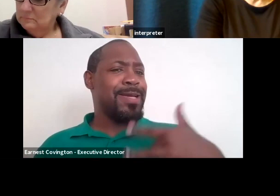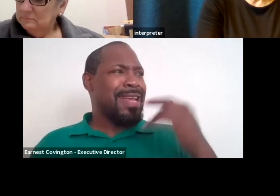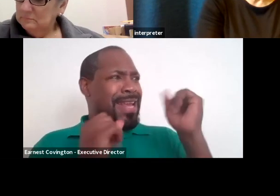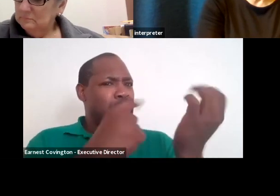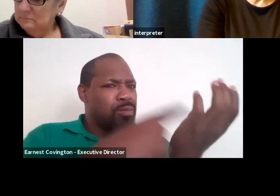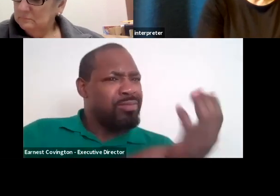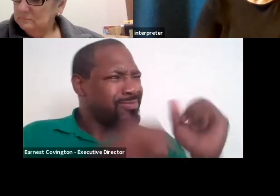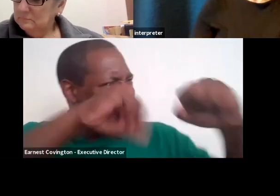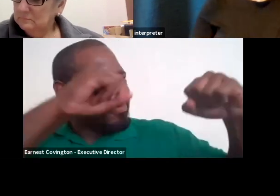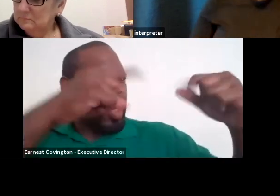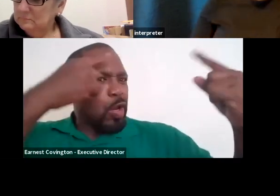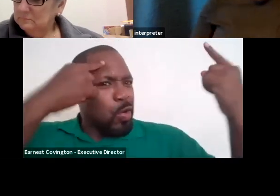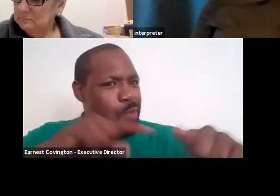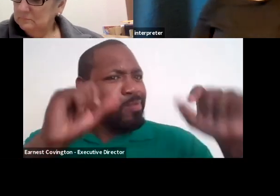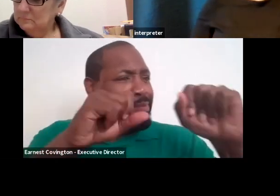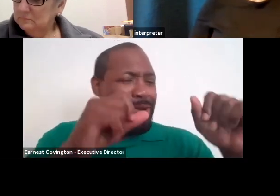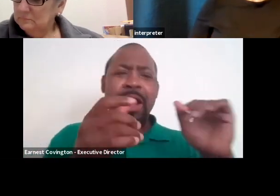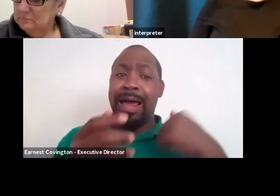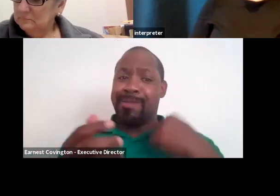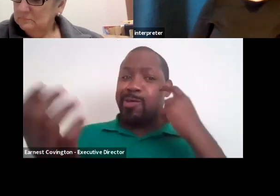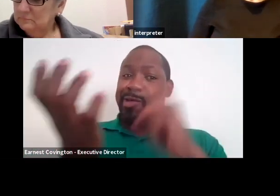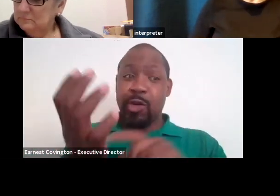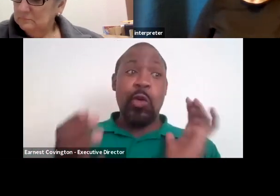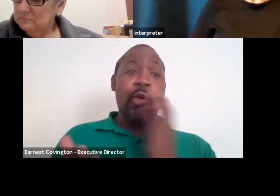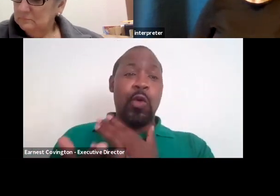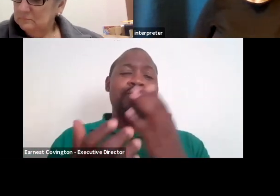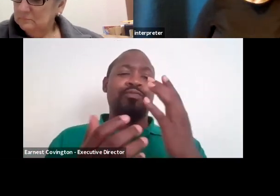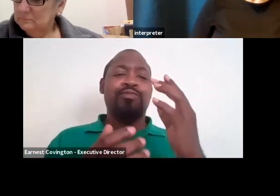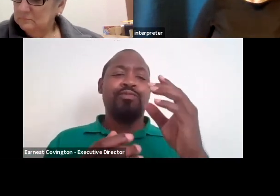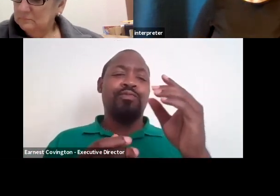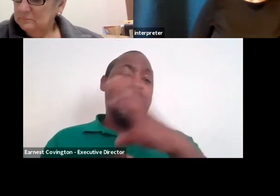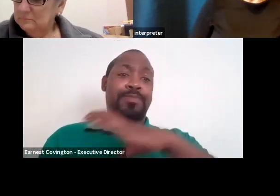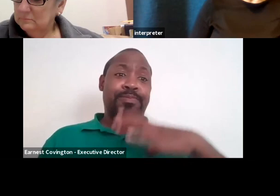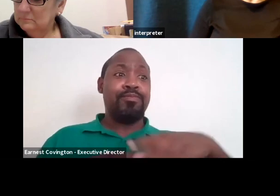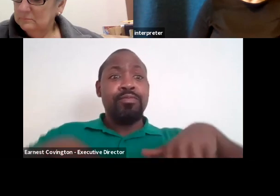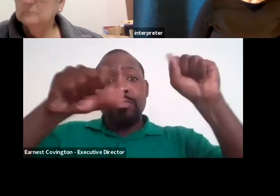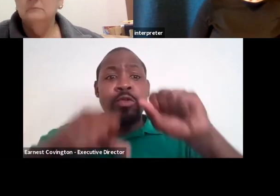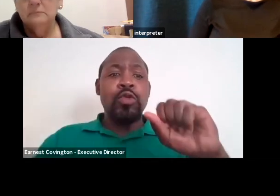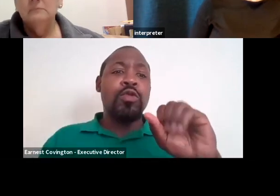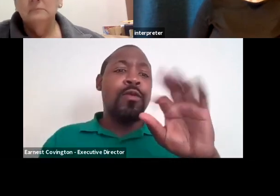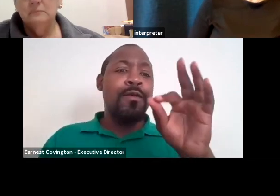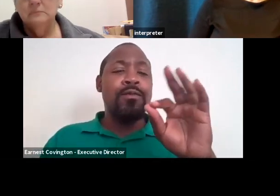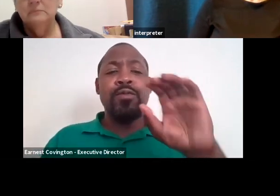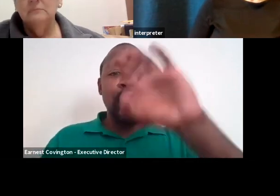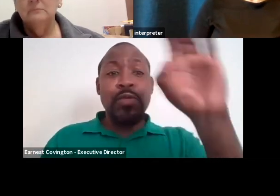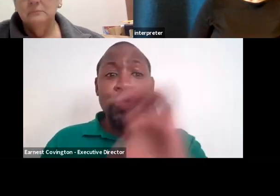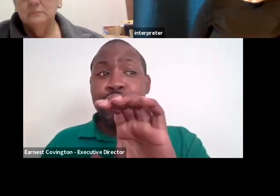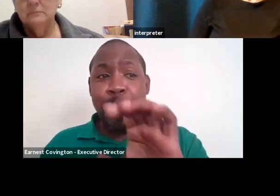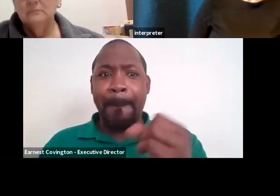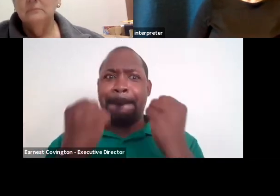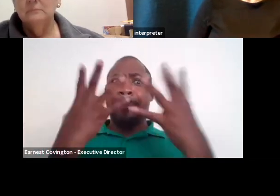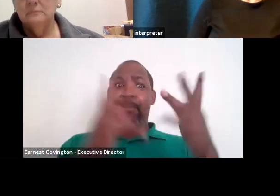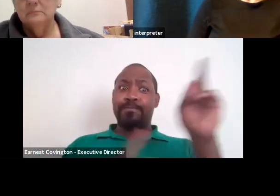can really get a feeling from that, like, oh, yes, I understand that. I agree with you. And maybe